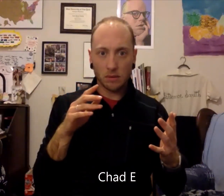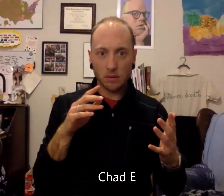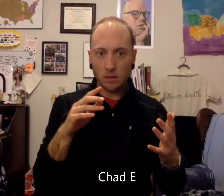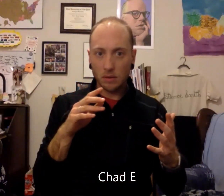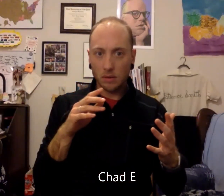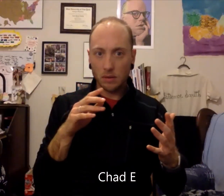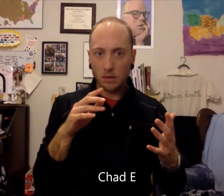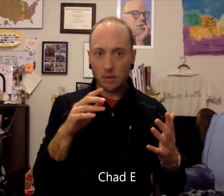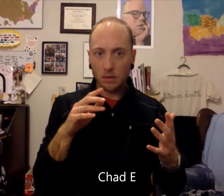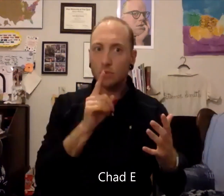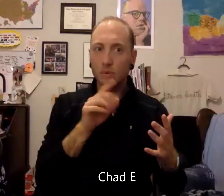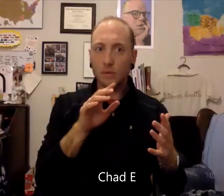Hello?